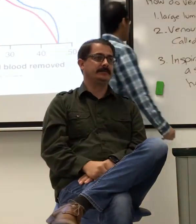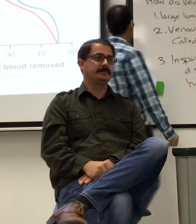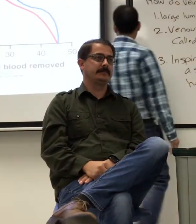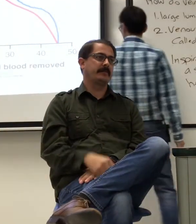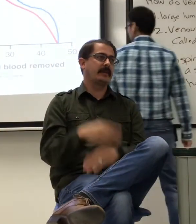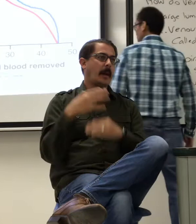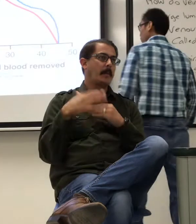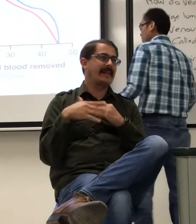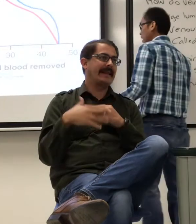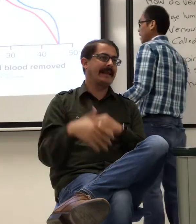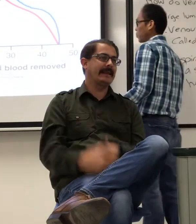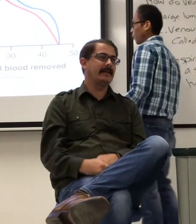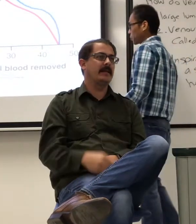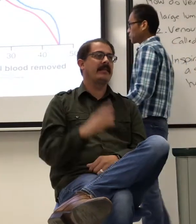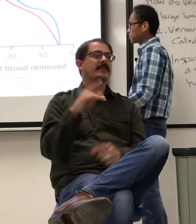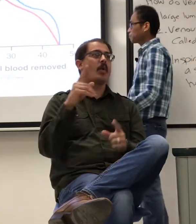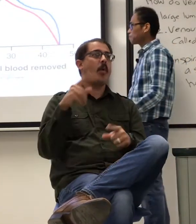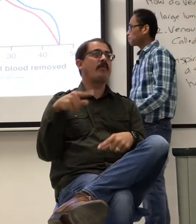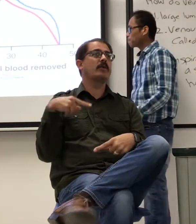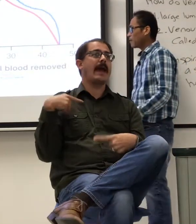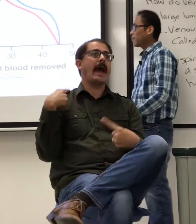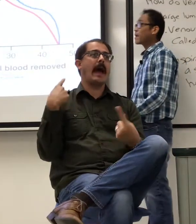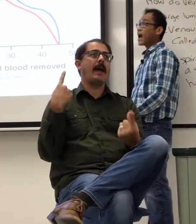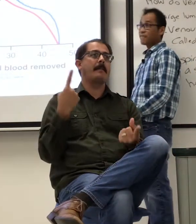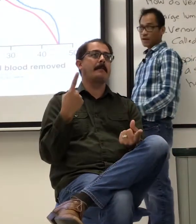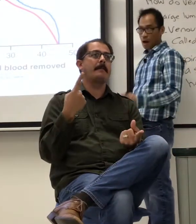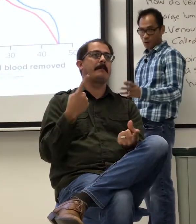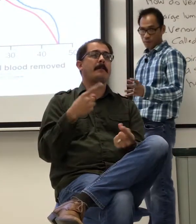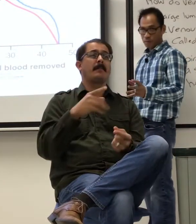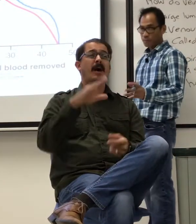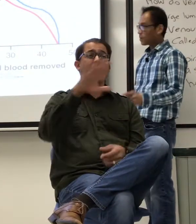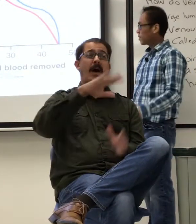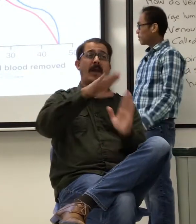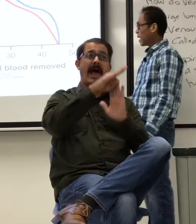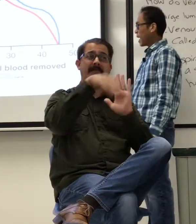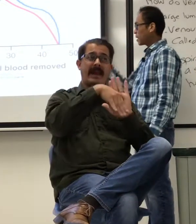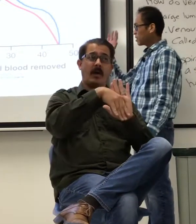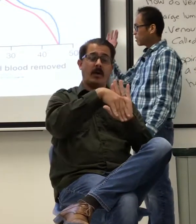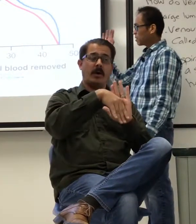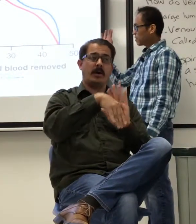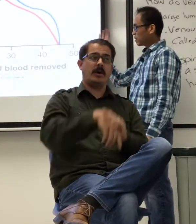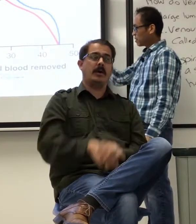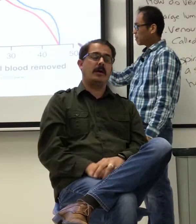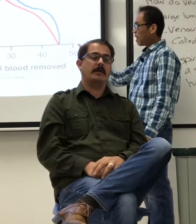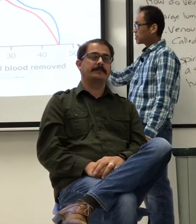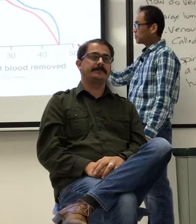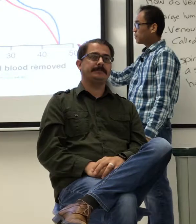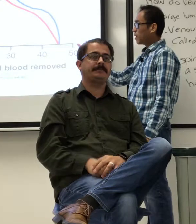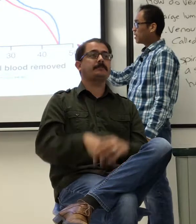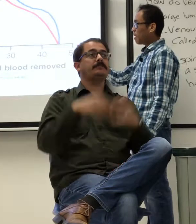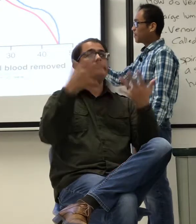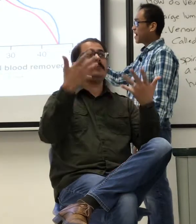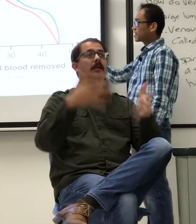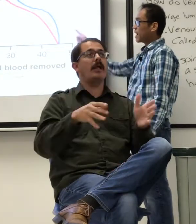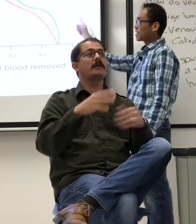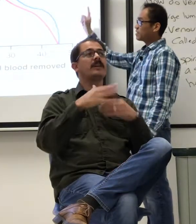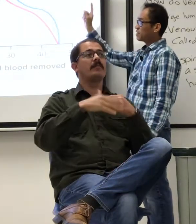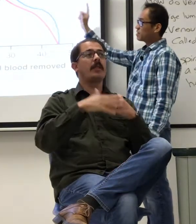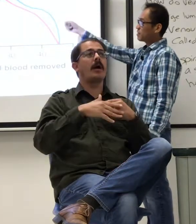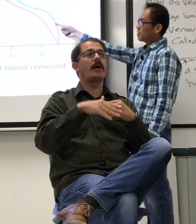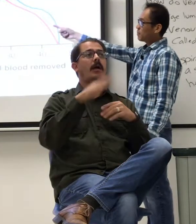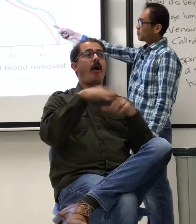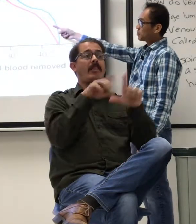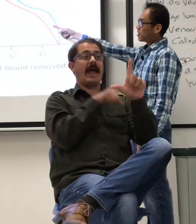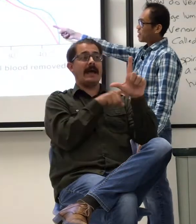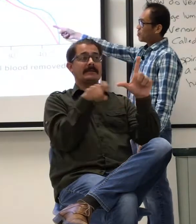Well, anyways, this is over a time course of about a half an hour. And loss of blood on the